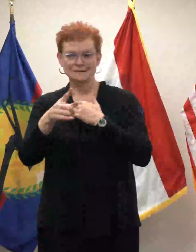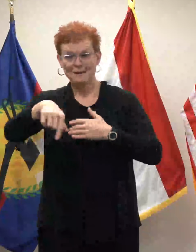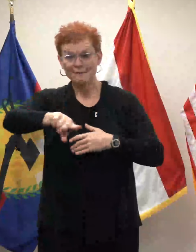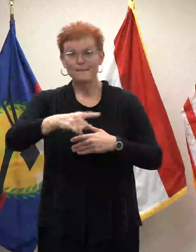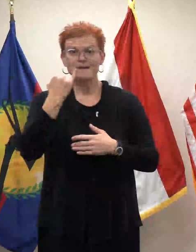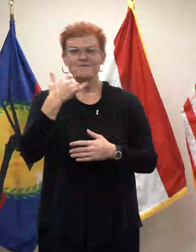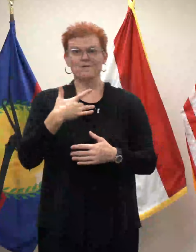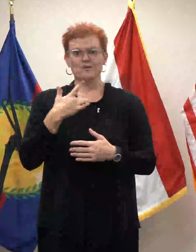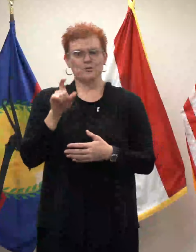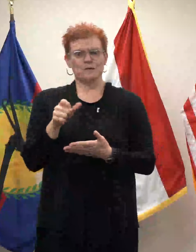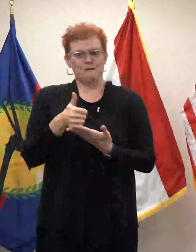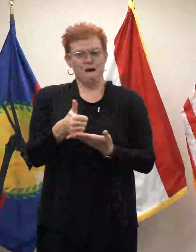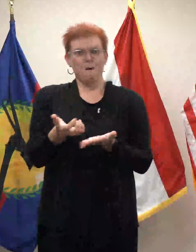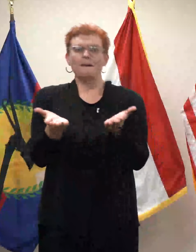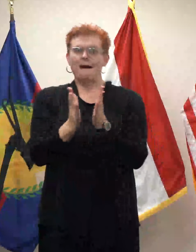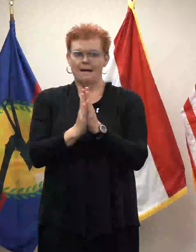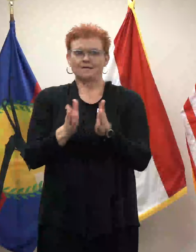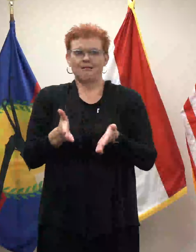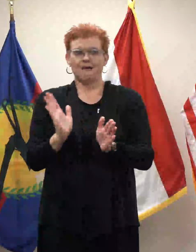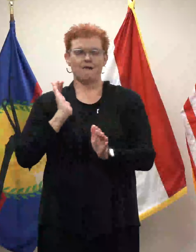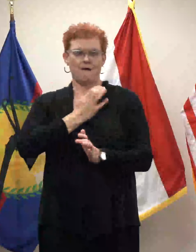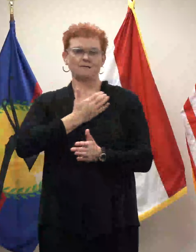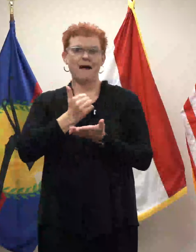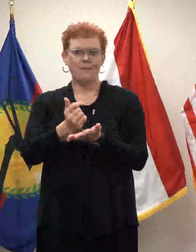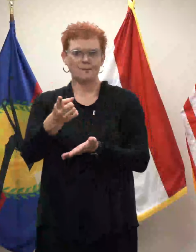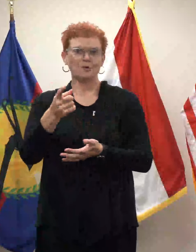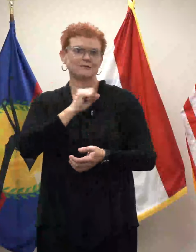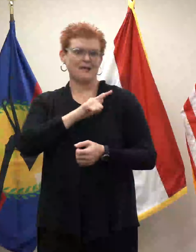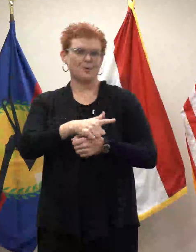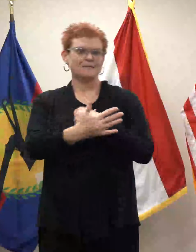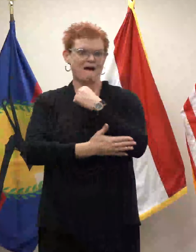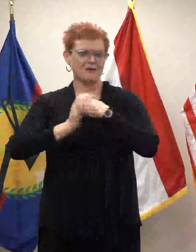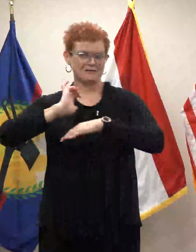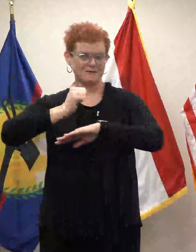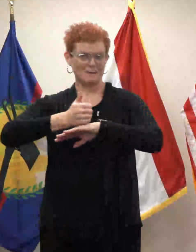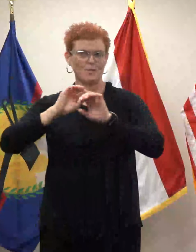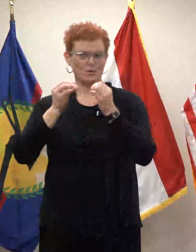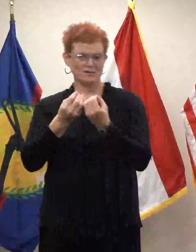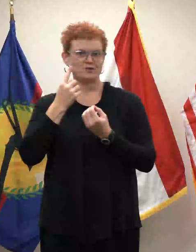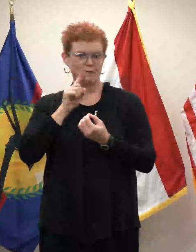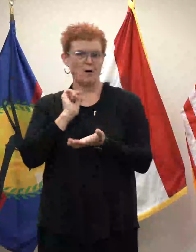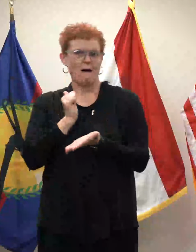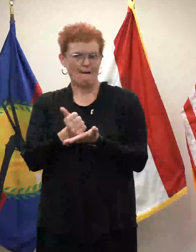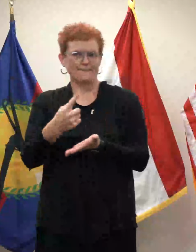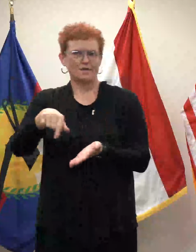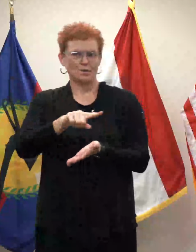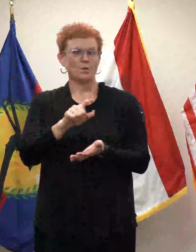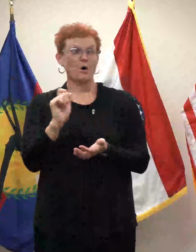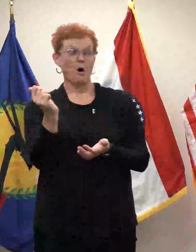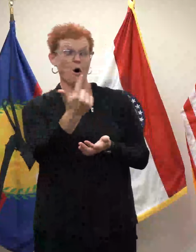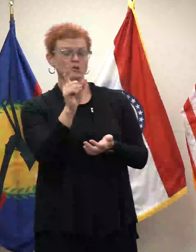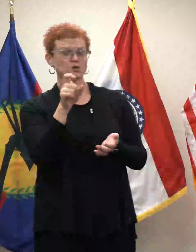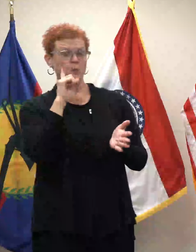like you need help, then ask for help and let us help you. Let St. Louis County help you. That's what these organizations are for. Everyone should recognize